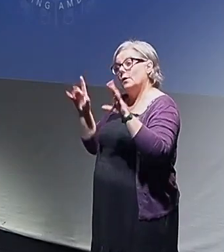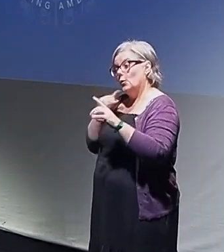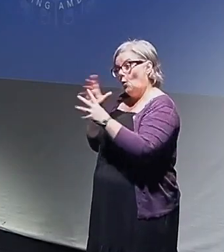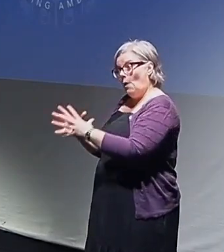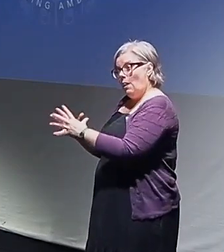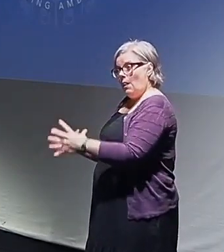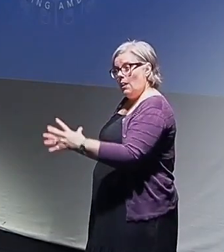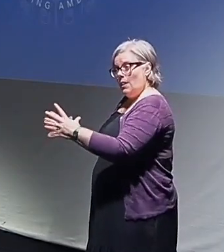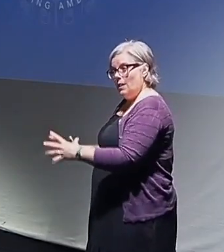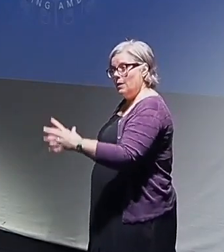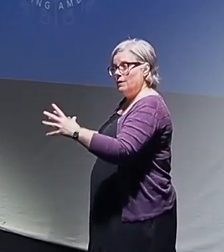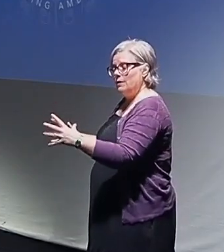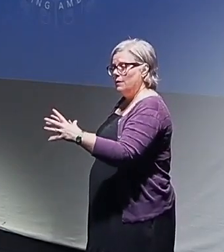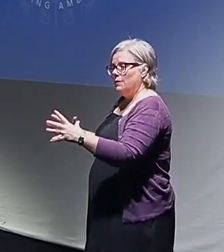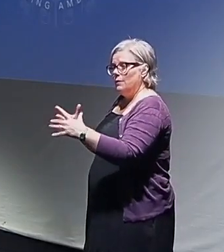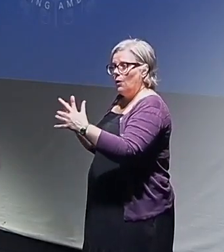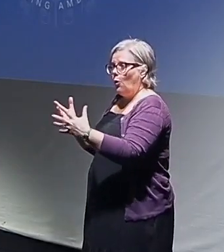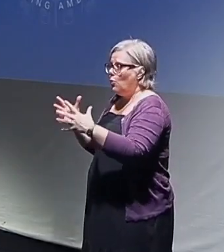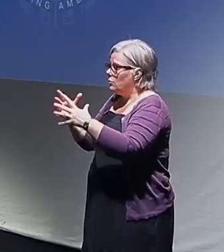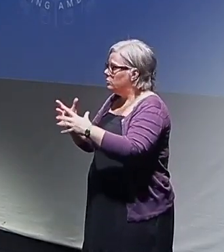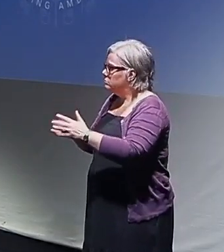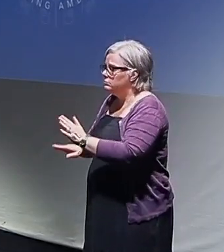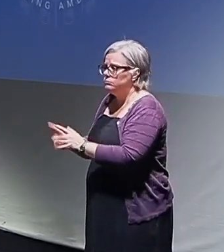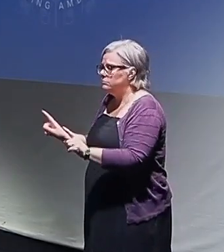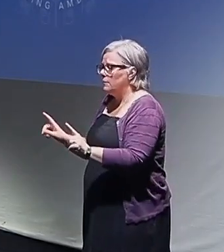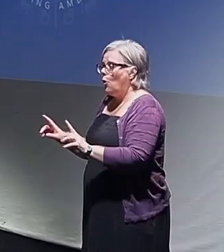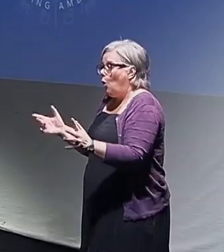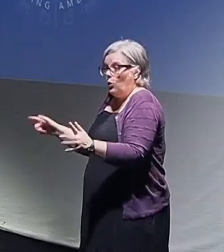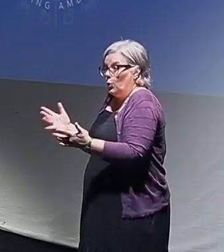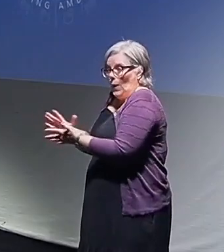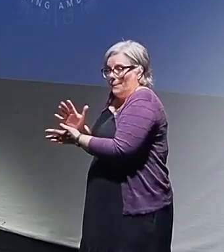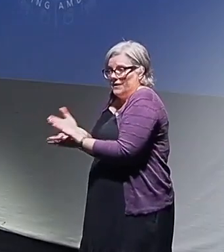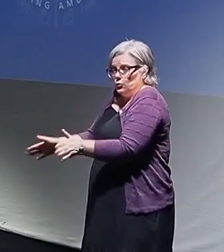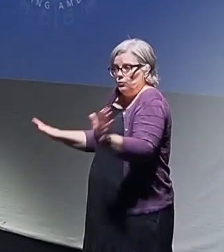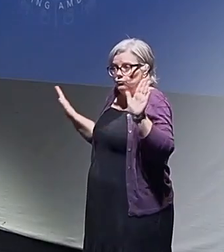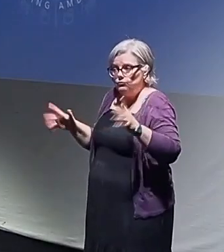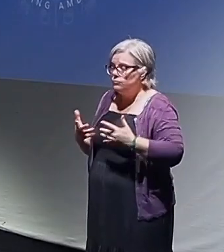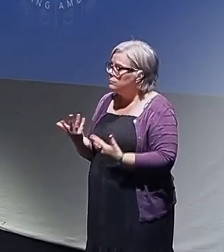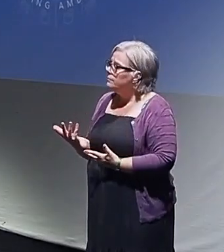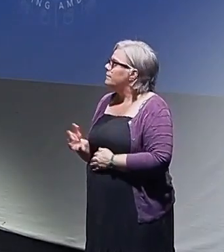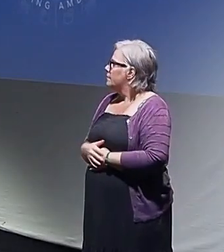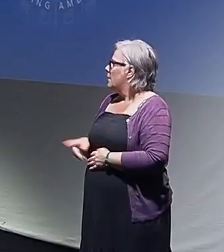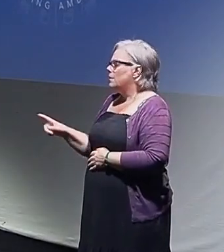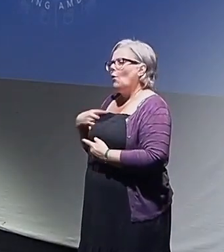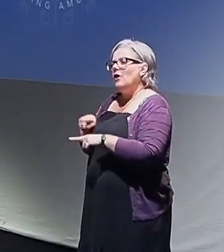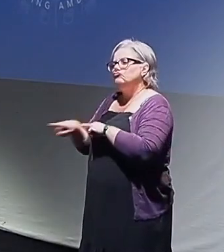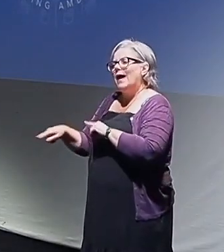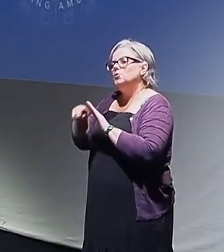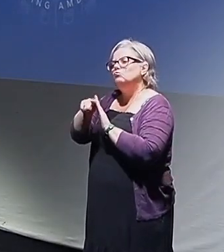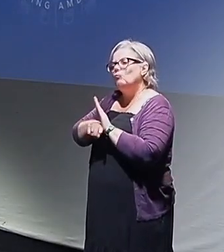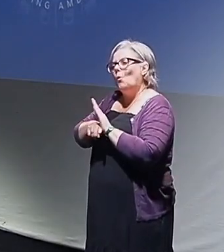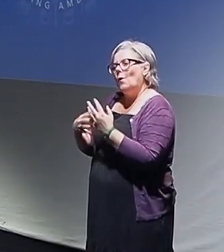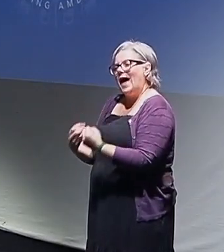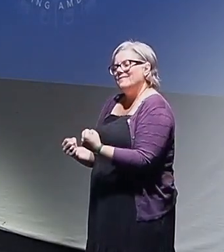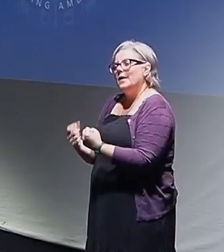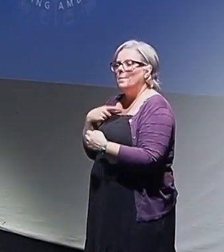Does it go in any particular direction, or are you quite like, right, okay? I try to have rules, but I